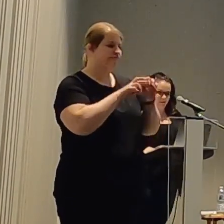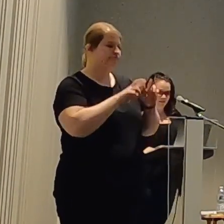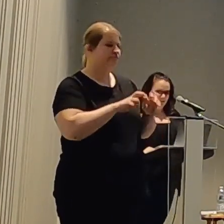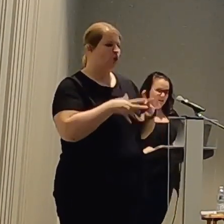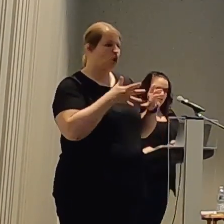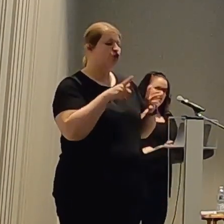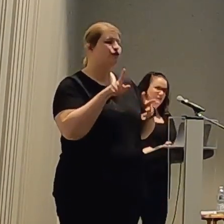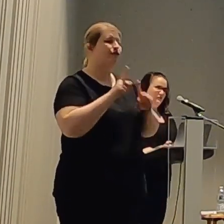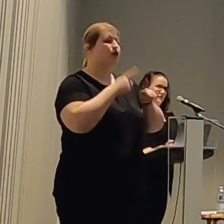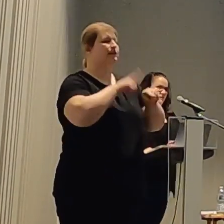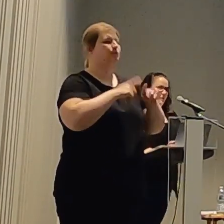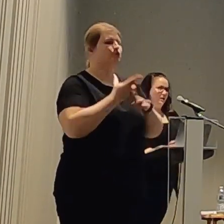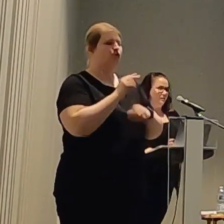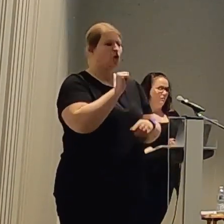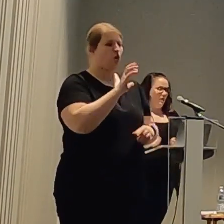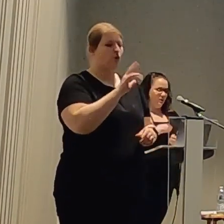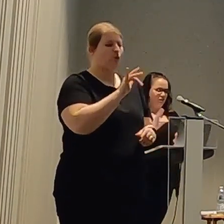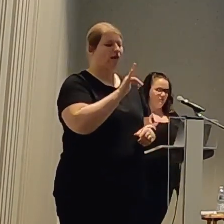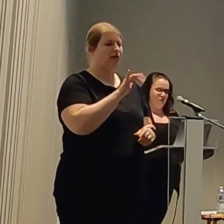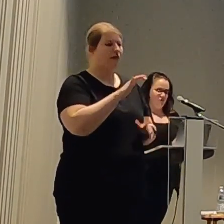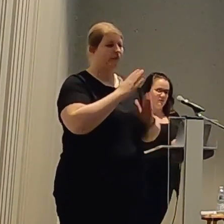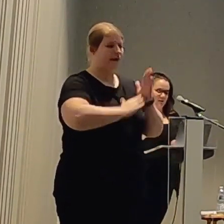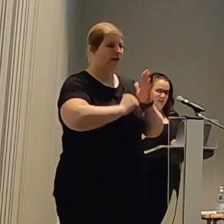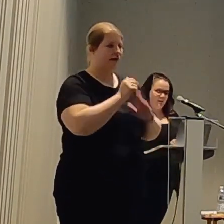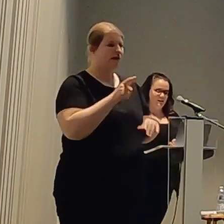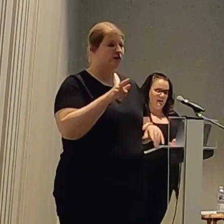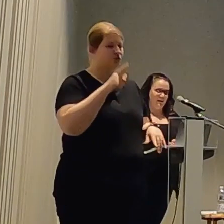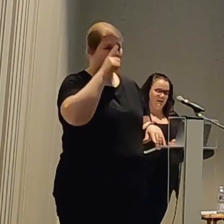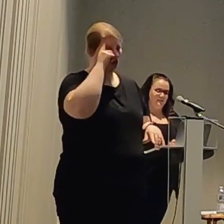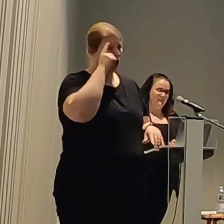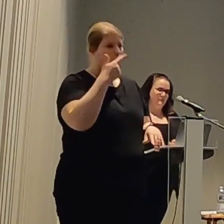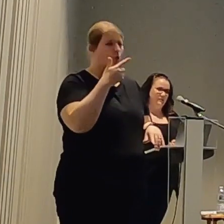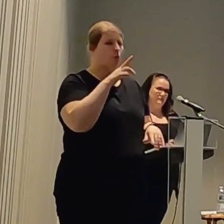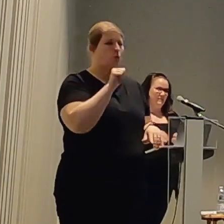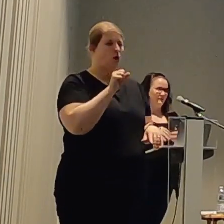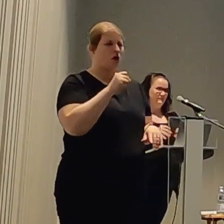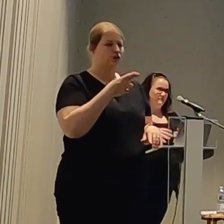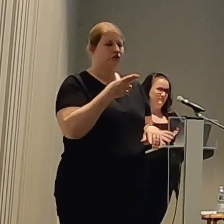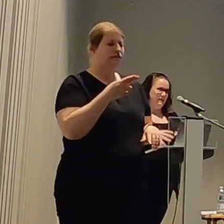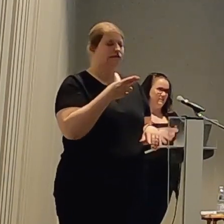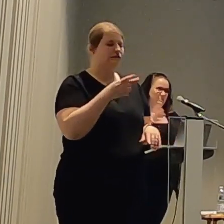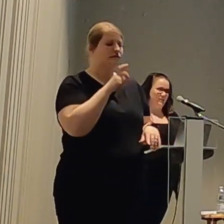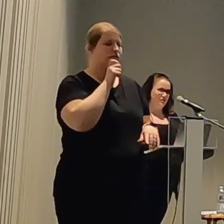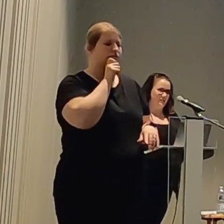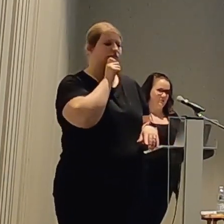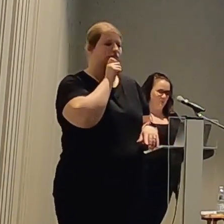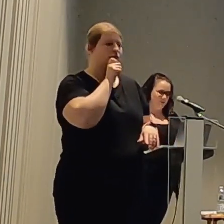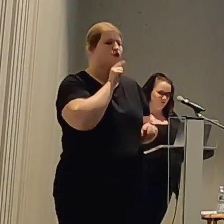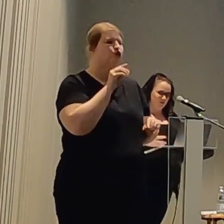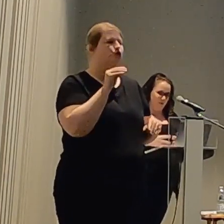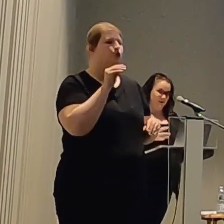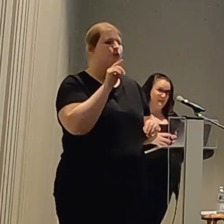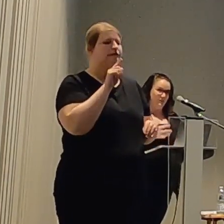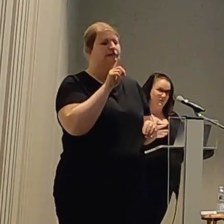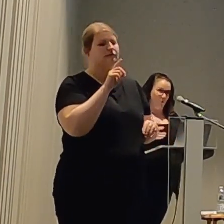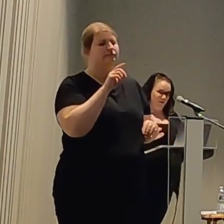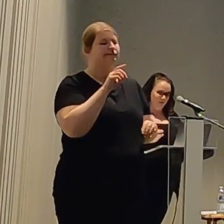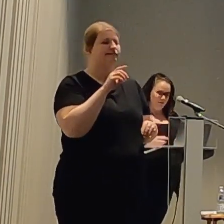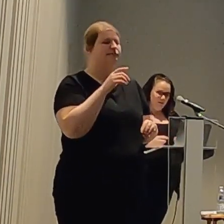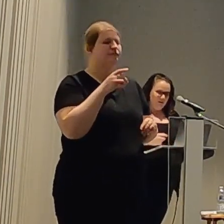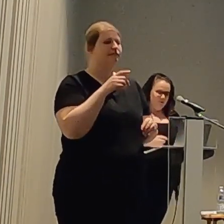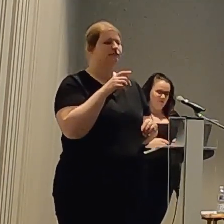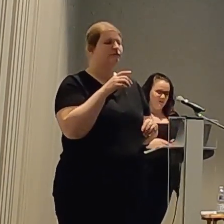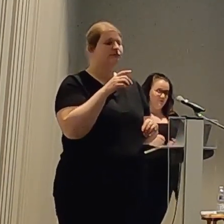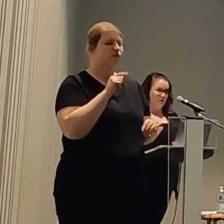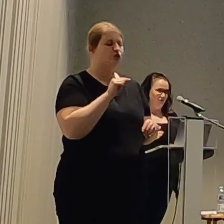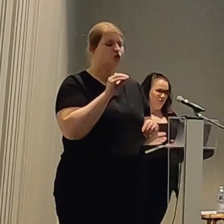acrylic paint. She figured gouache was too delicate and it would have been exponentially expensive to paint it with